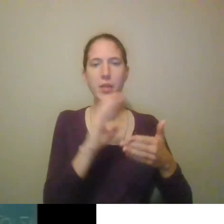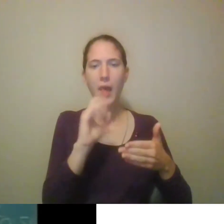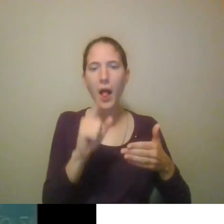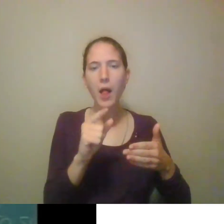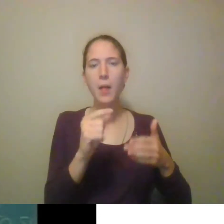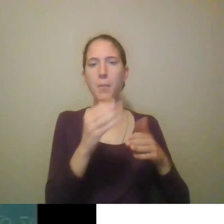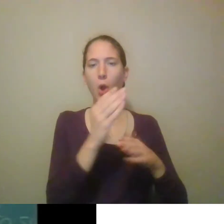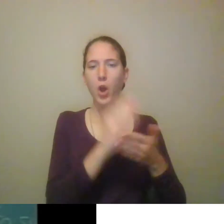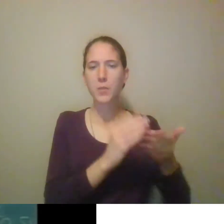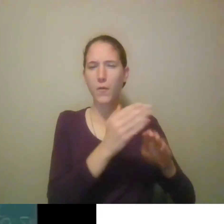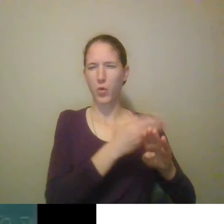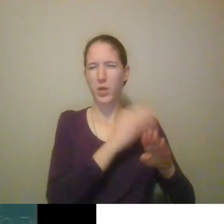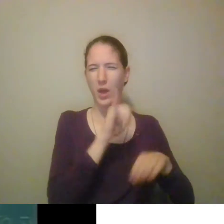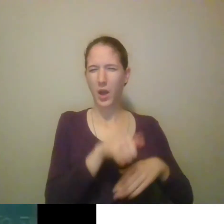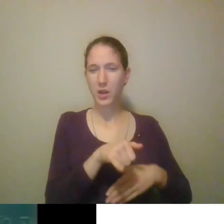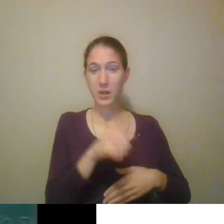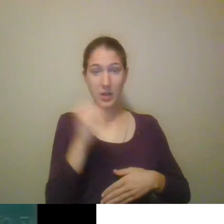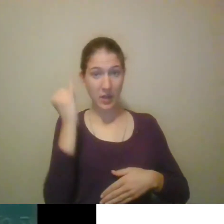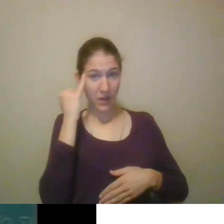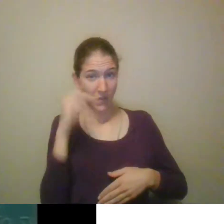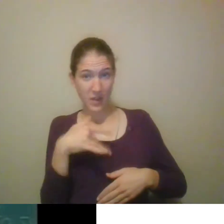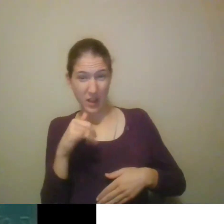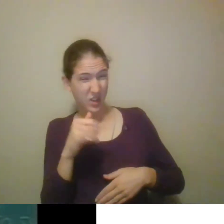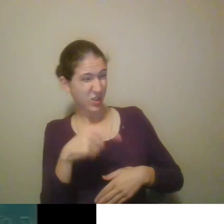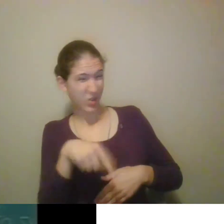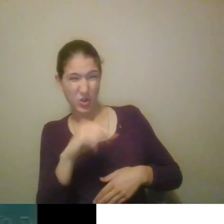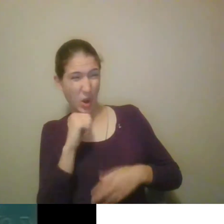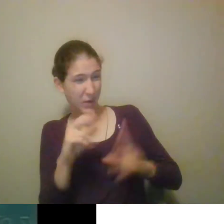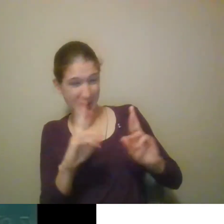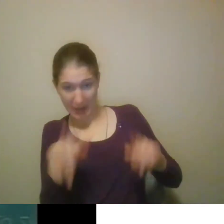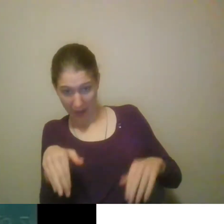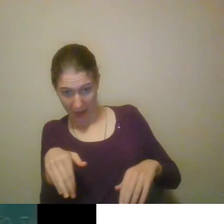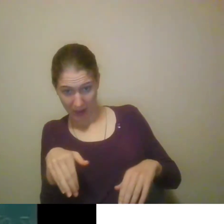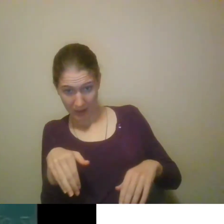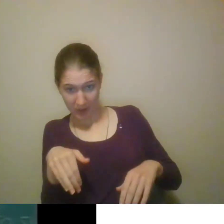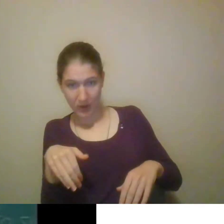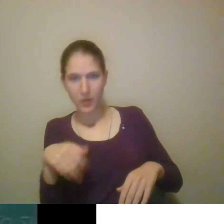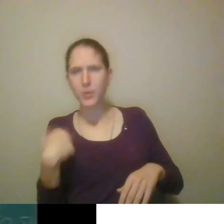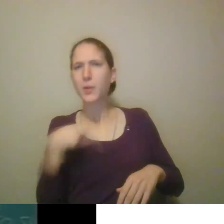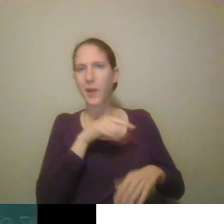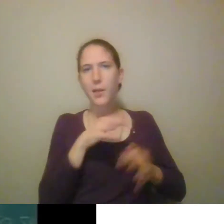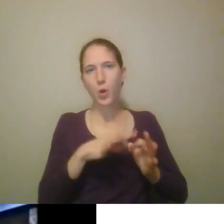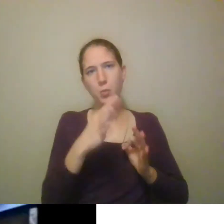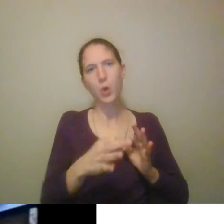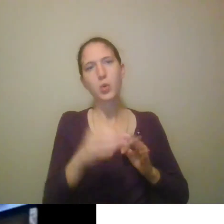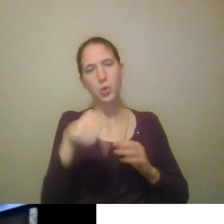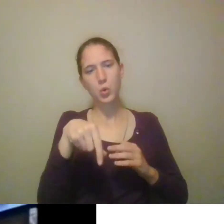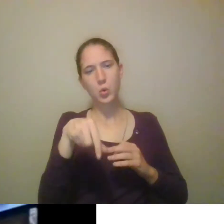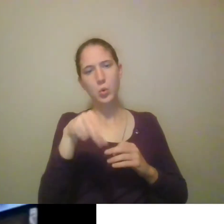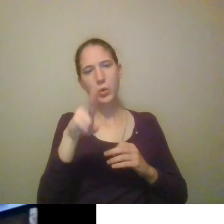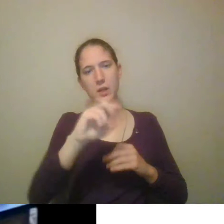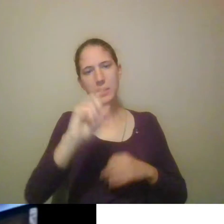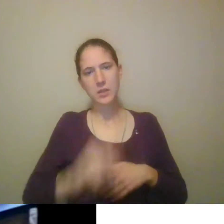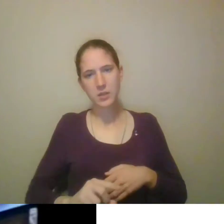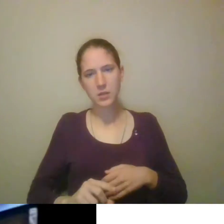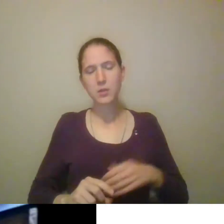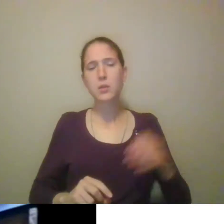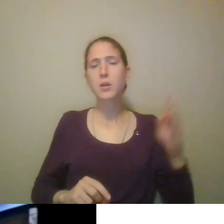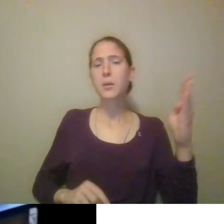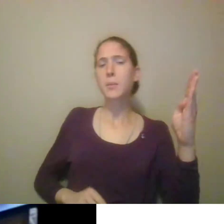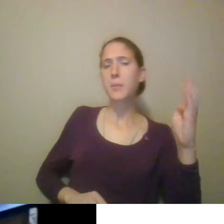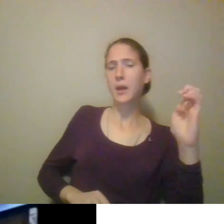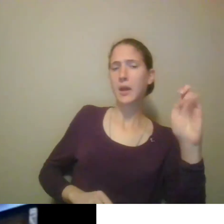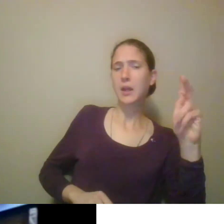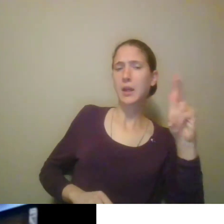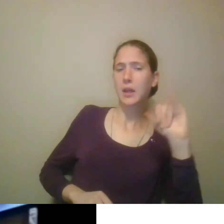I don't feel you're ready for it, I'll announce it and you won't have that quiz tomorrow. Okay? Becky? So is it going to count just like is any